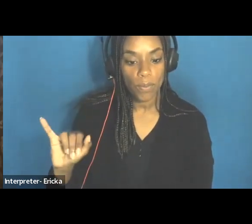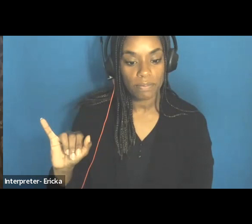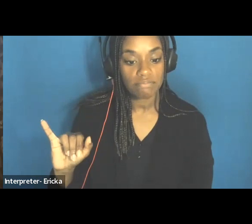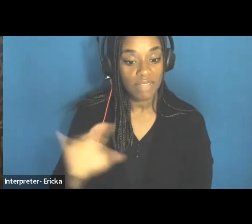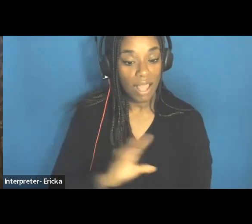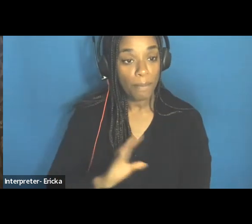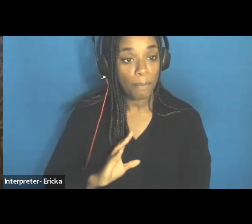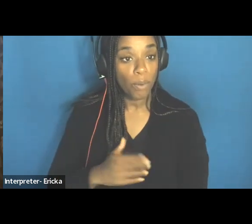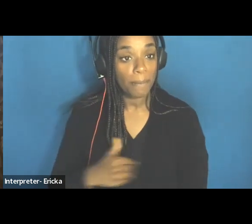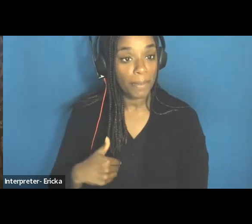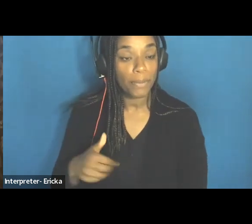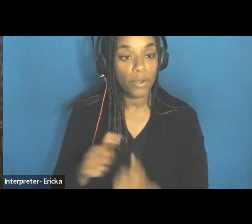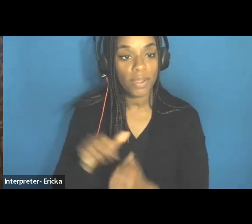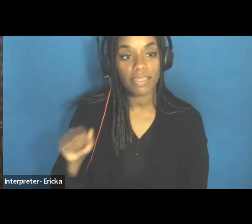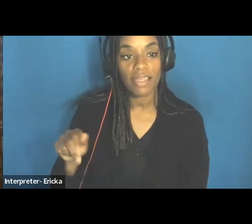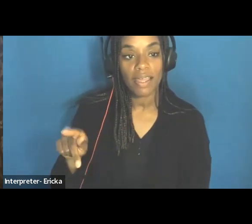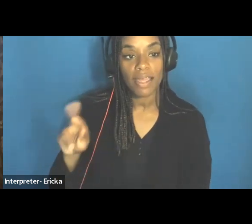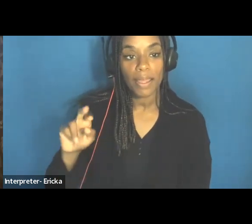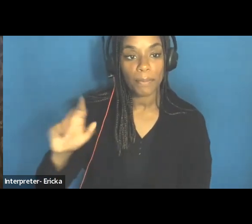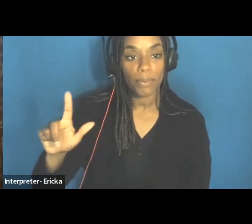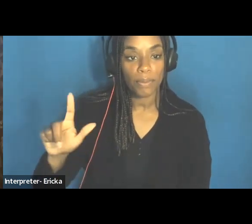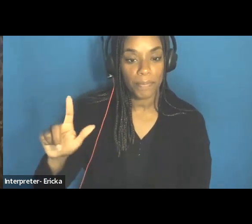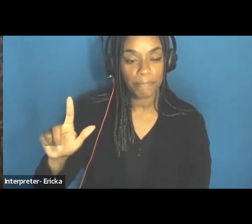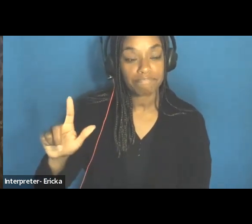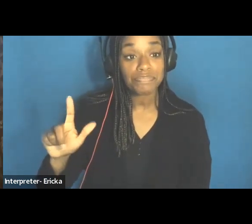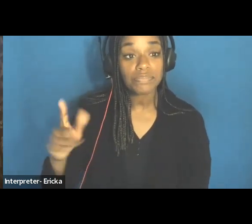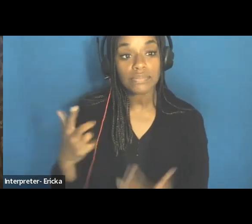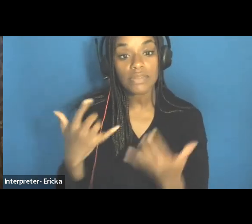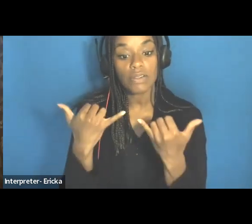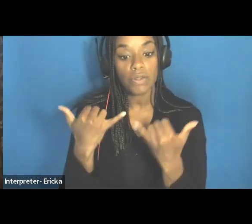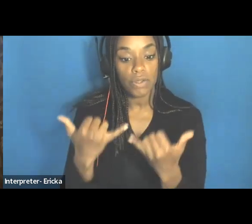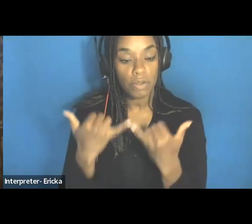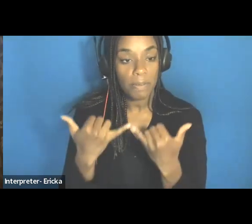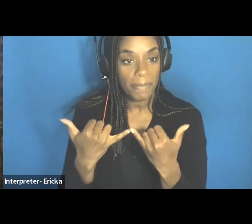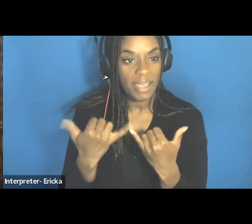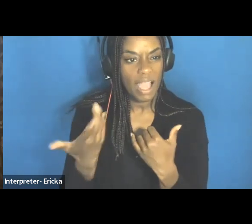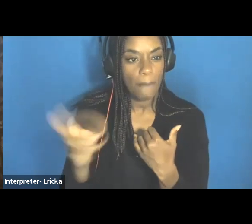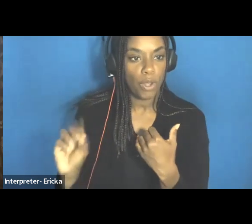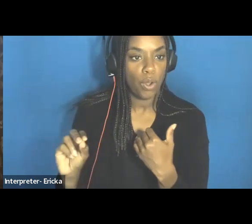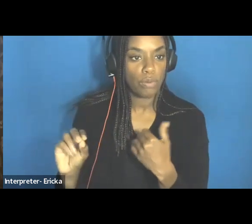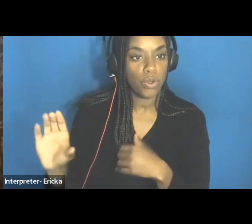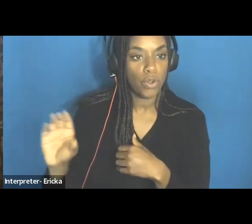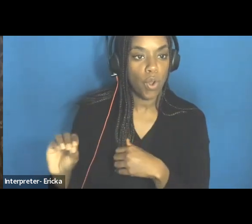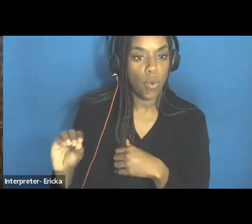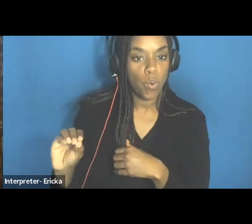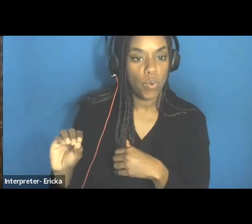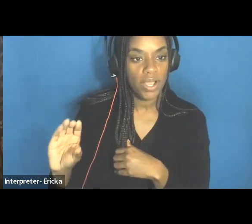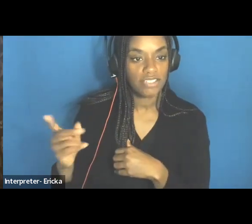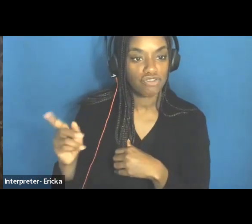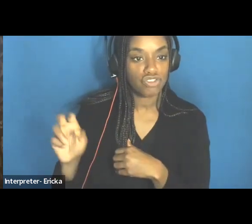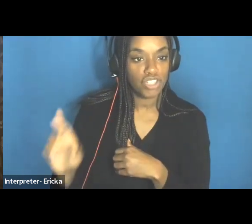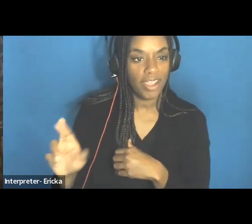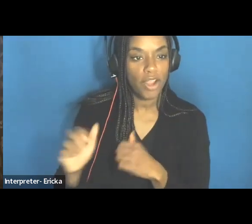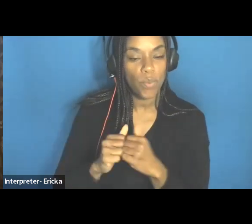April, and I am currently a co-chair along Beth with the